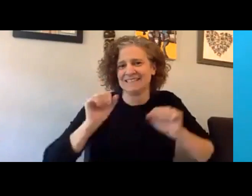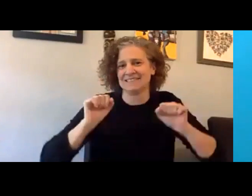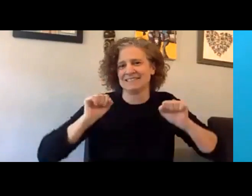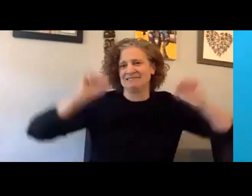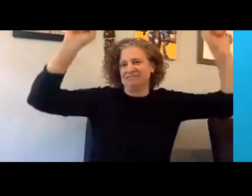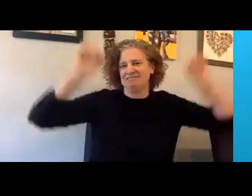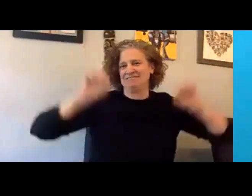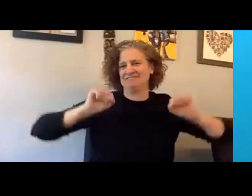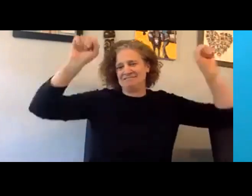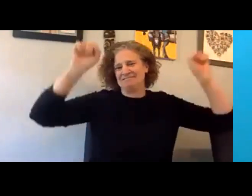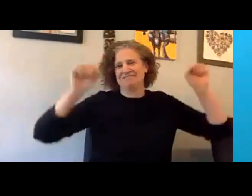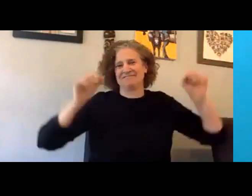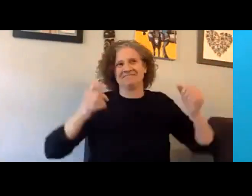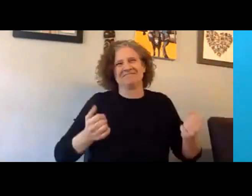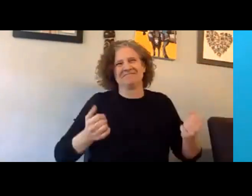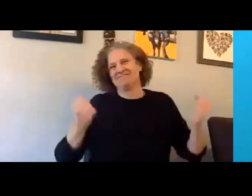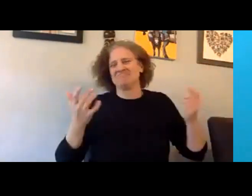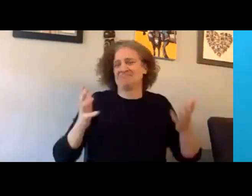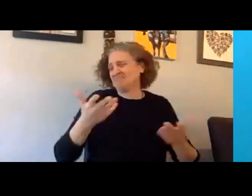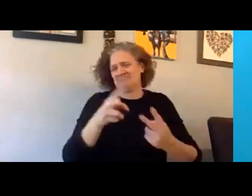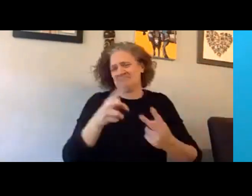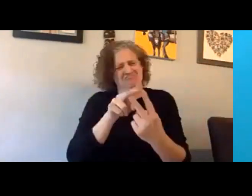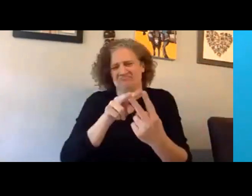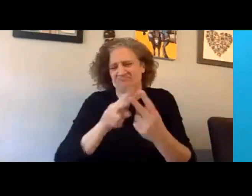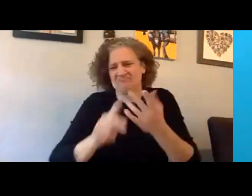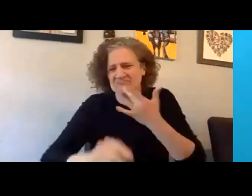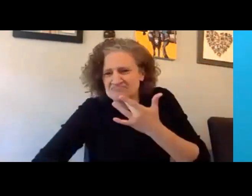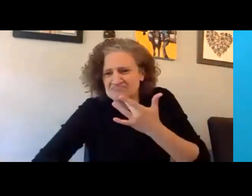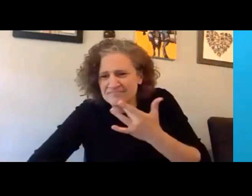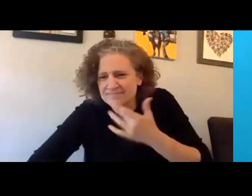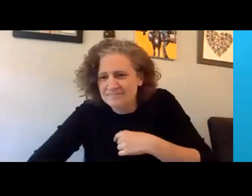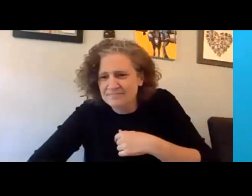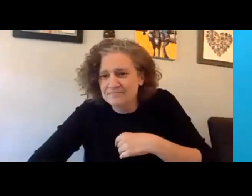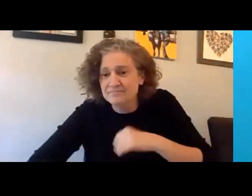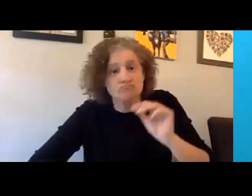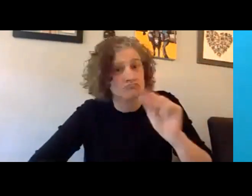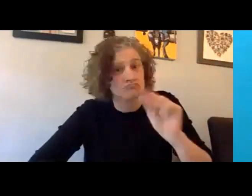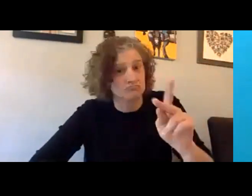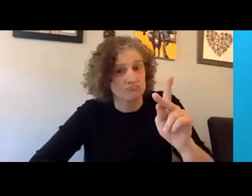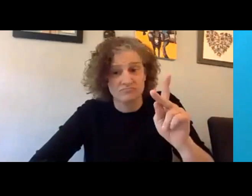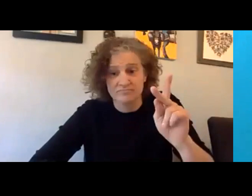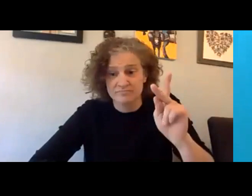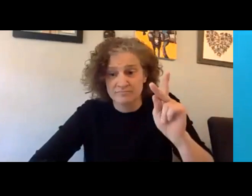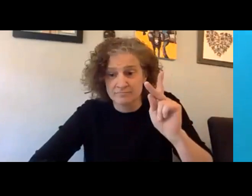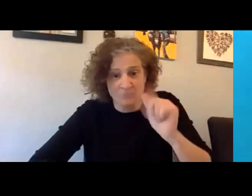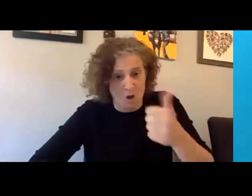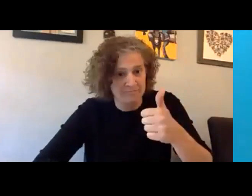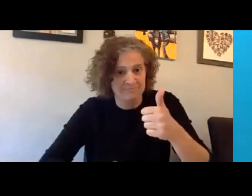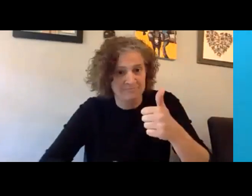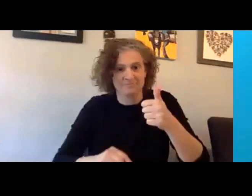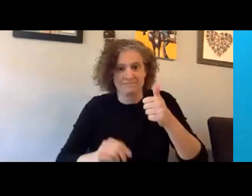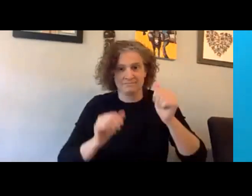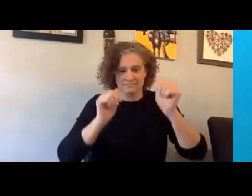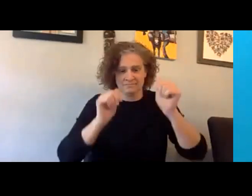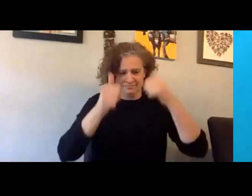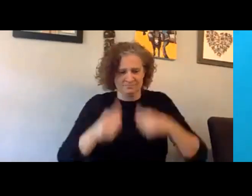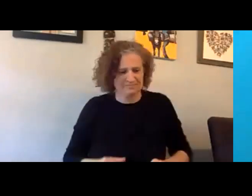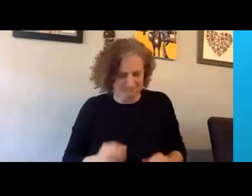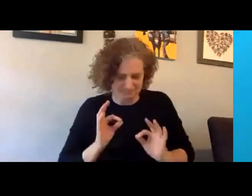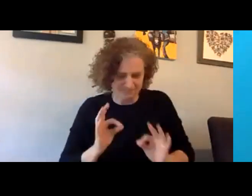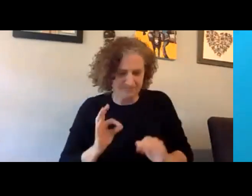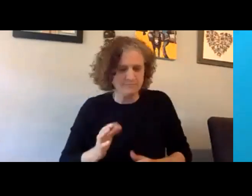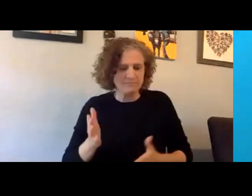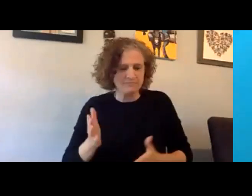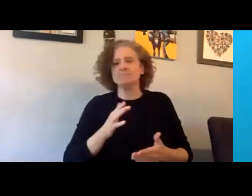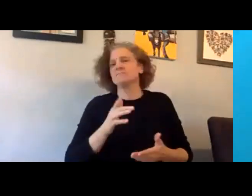really, I think of that second sign more as weightlifting. I don't know, but you certainly could use either one. Okay?